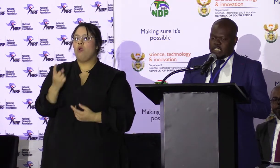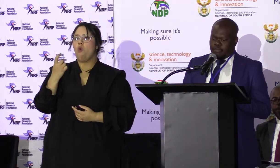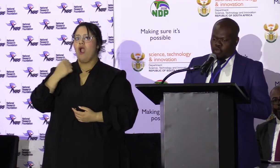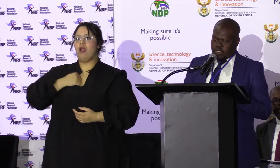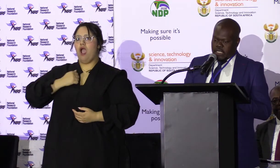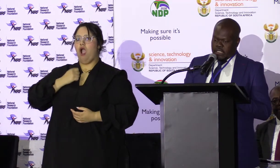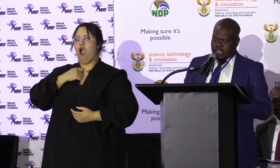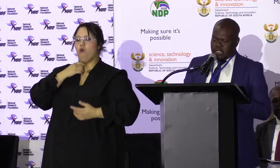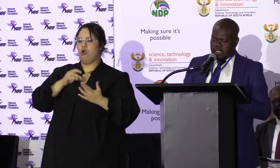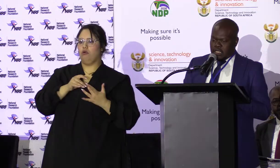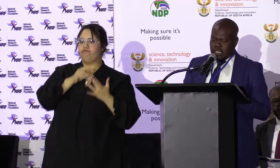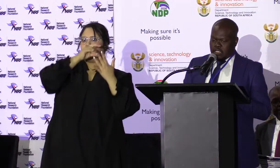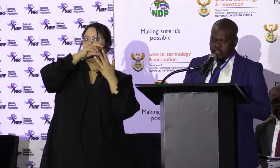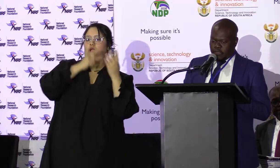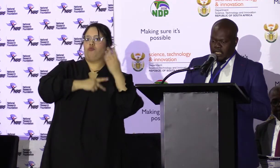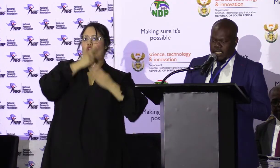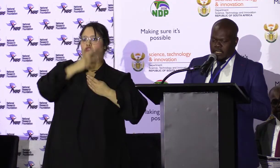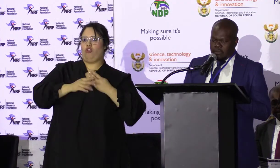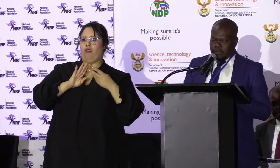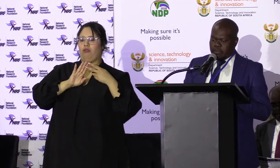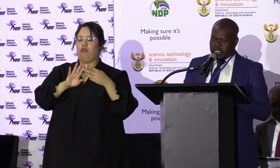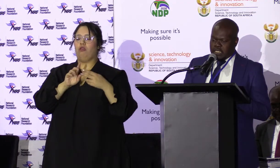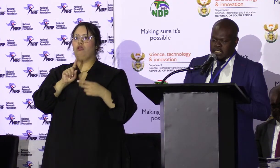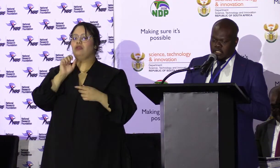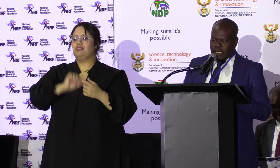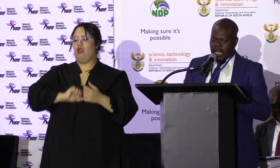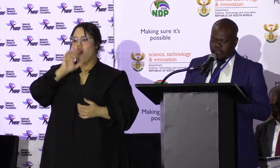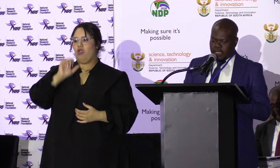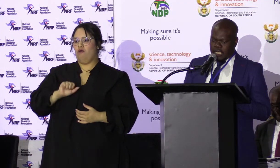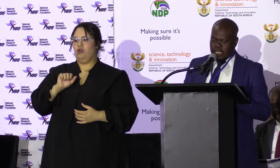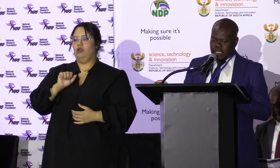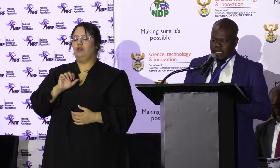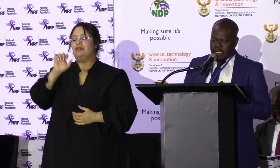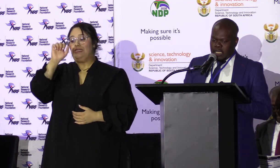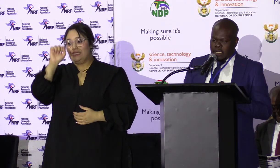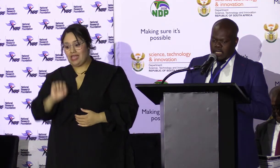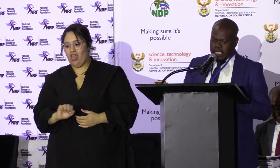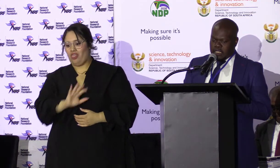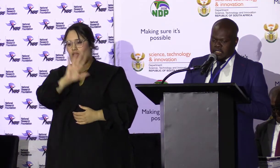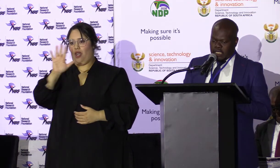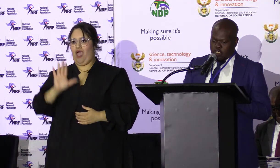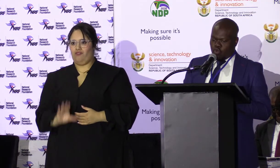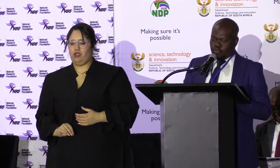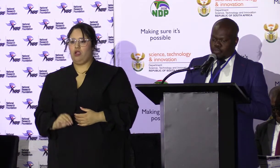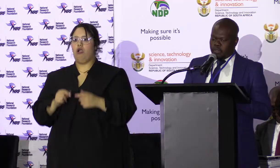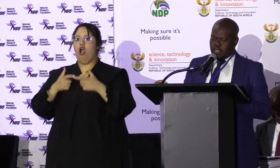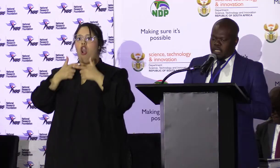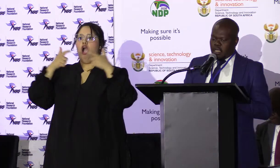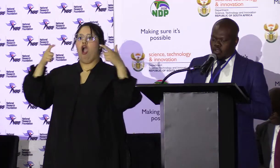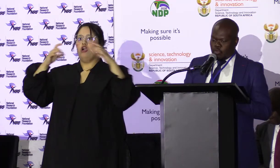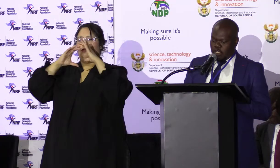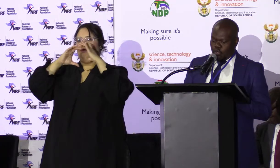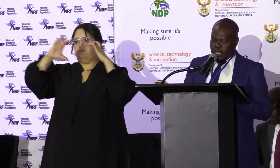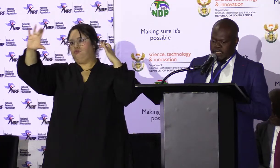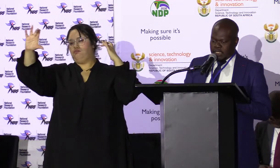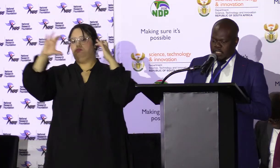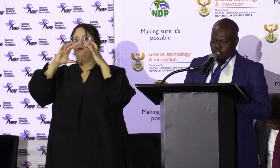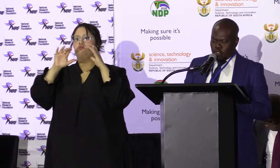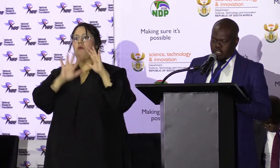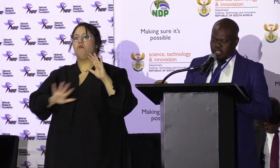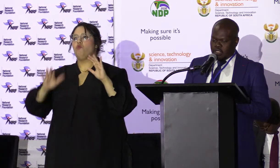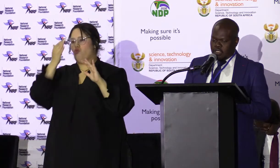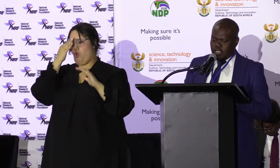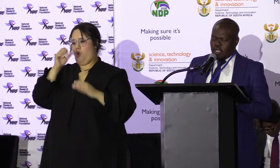of our flagship projects, the Southern Africa Large Telescope, commonly known